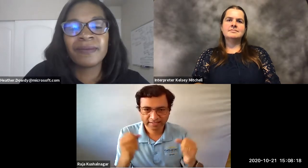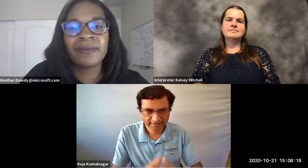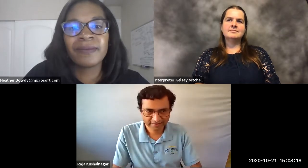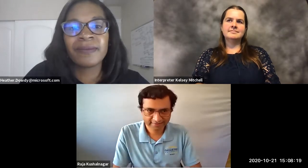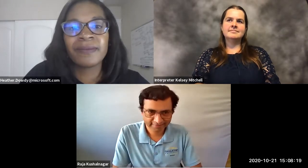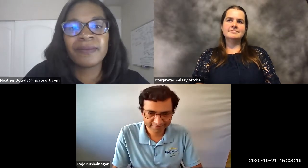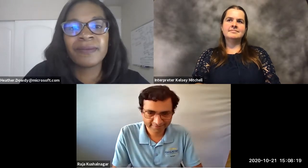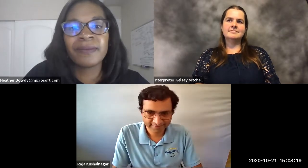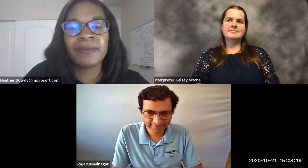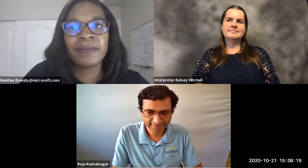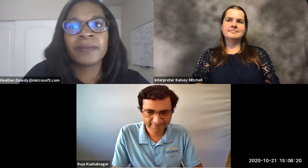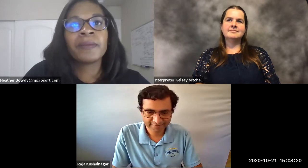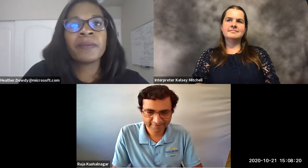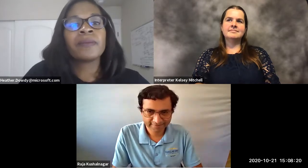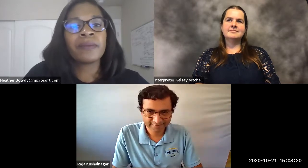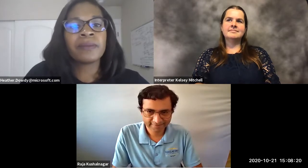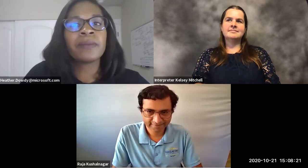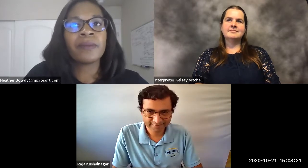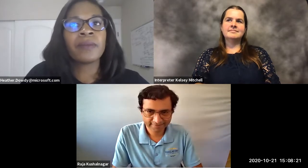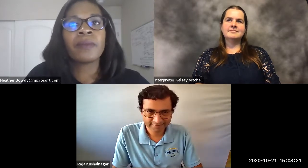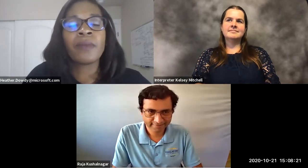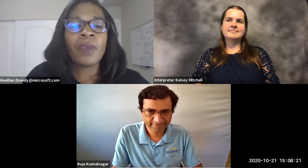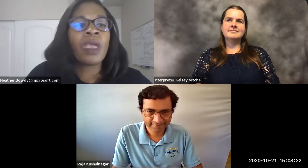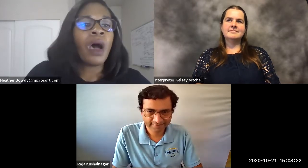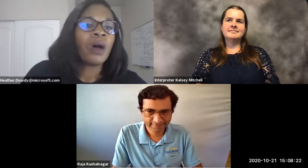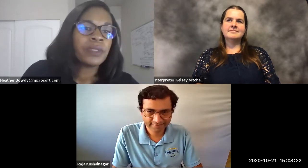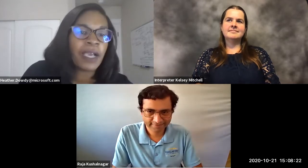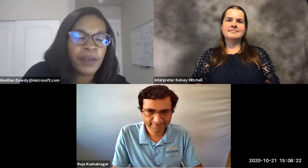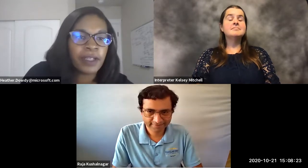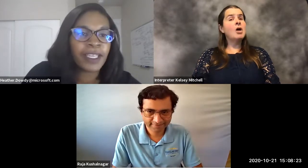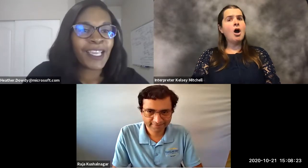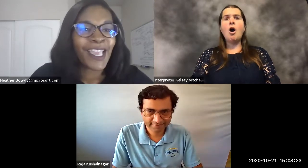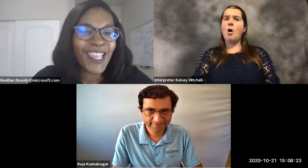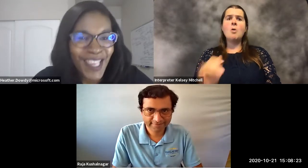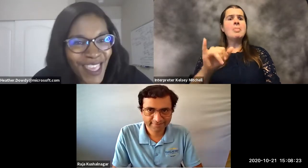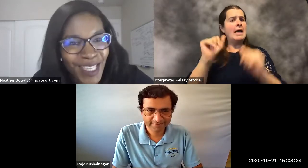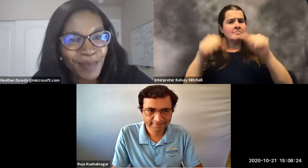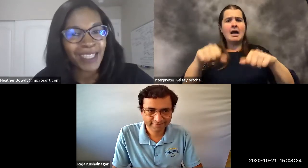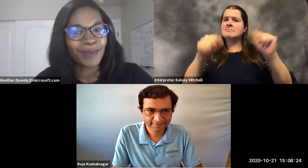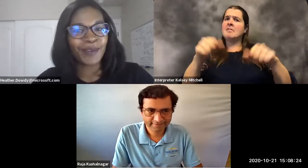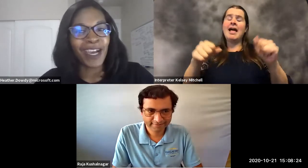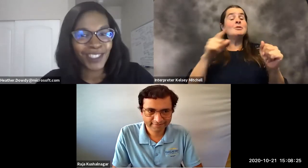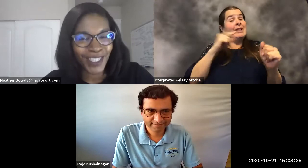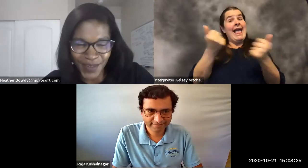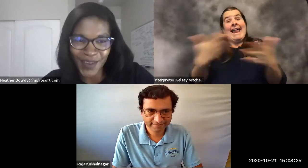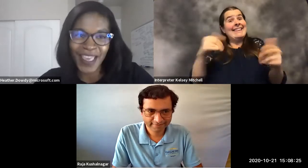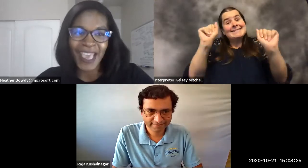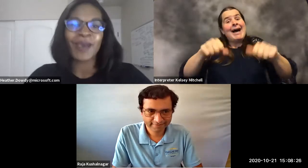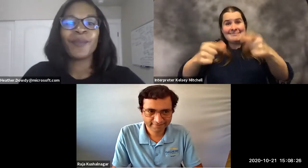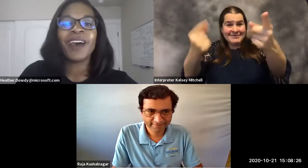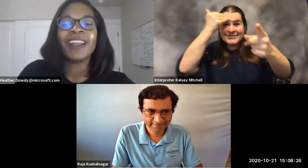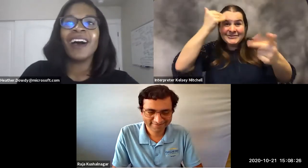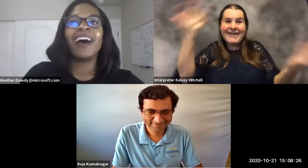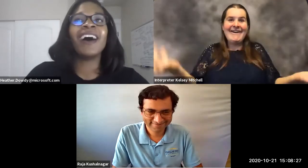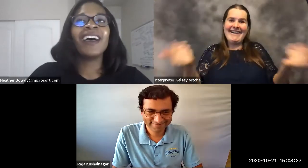in sign language, for example. Is that a possibility? Oh, definitely. Anything's possible, Raja, you know